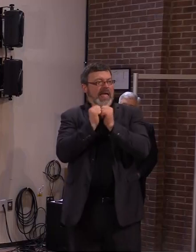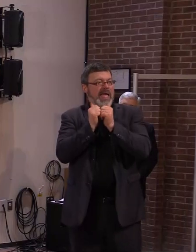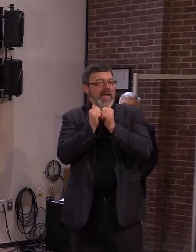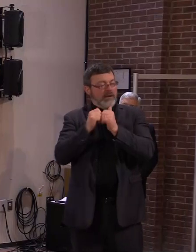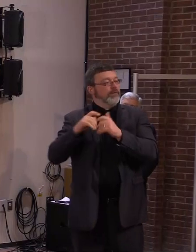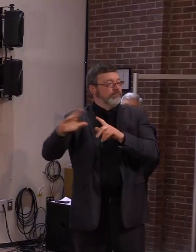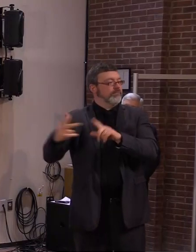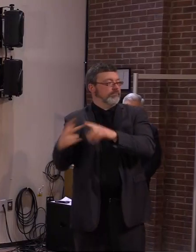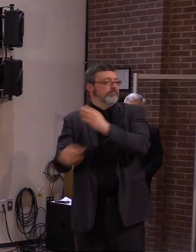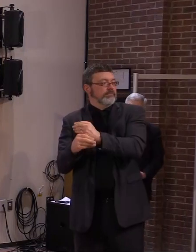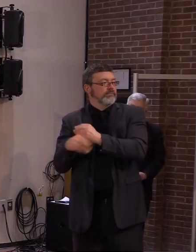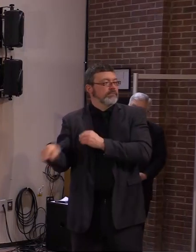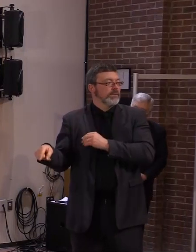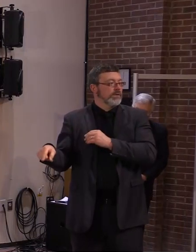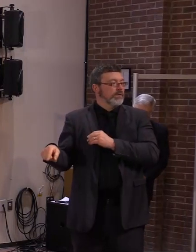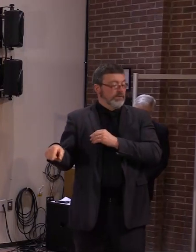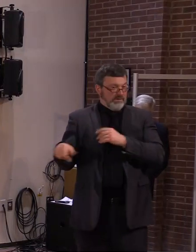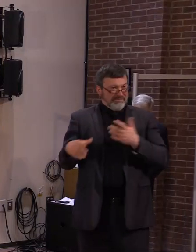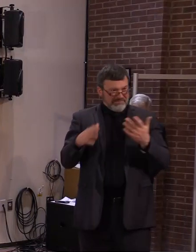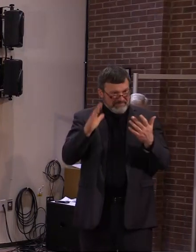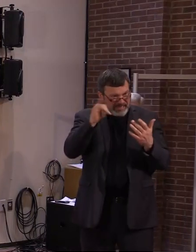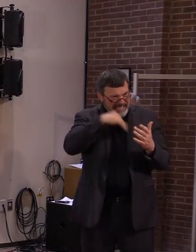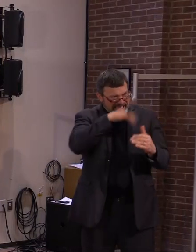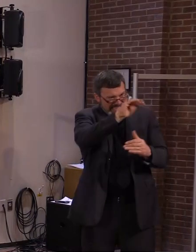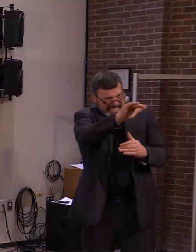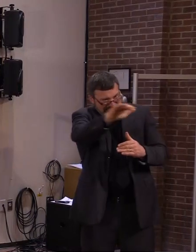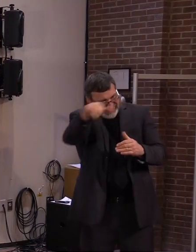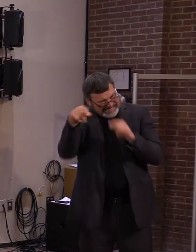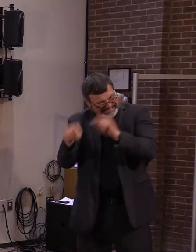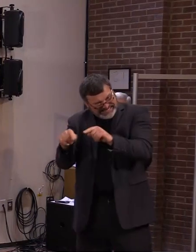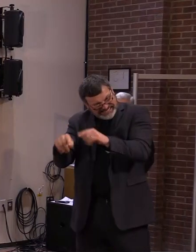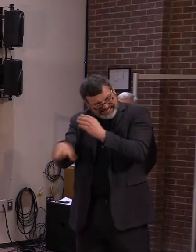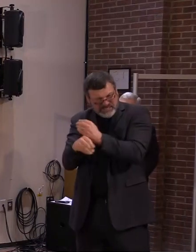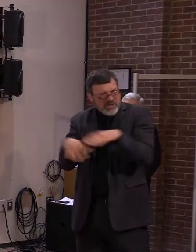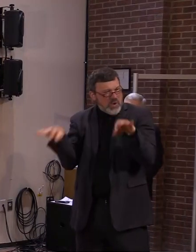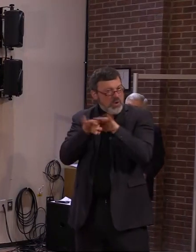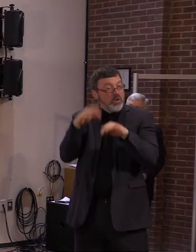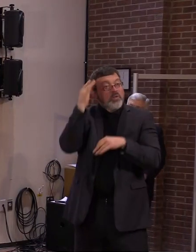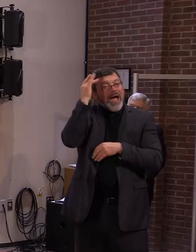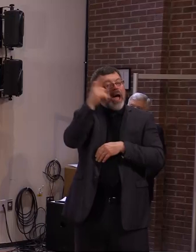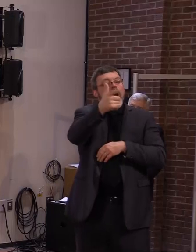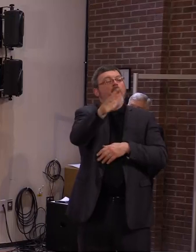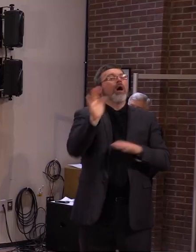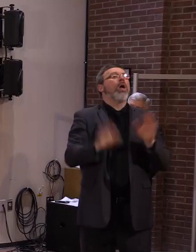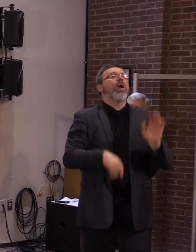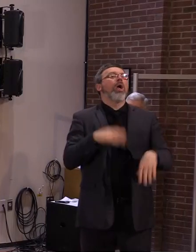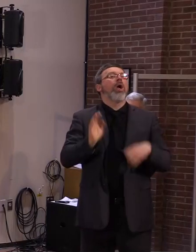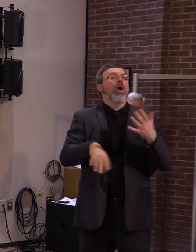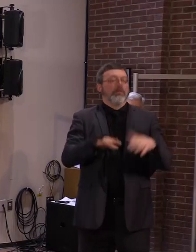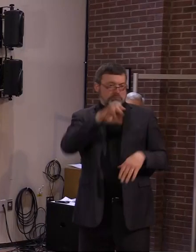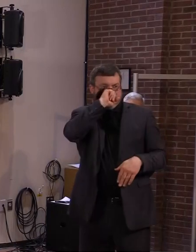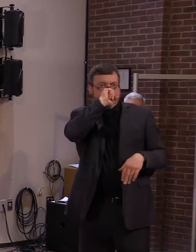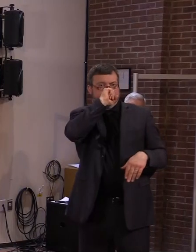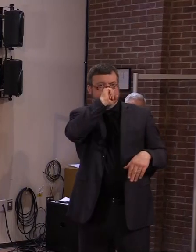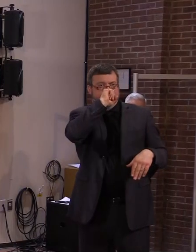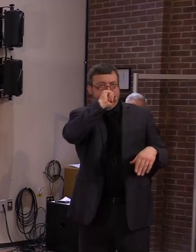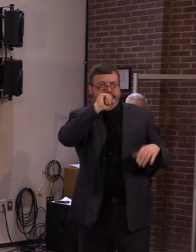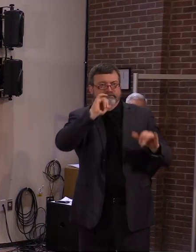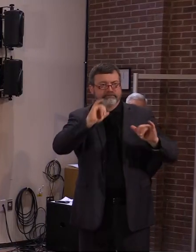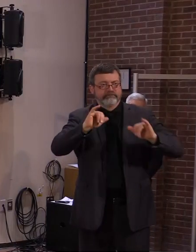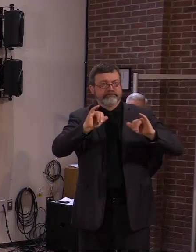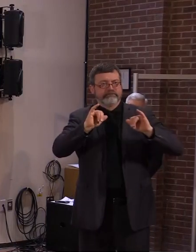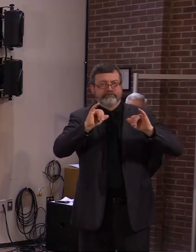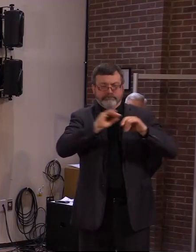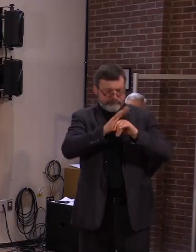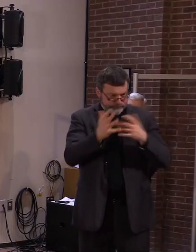true, because we have numerous vaccines throughout the history of man that require three doses to get you up to a certain level of